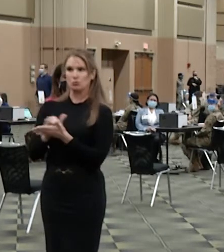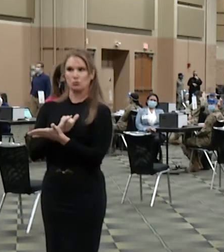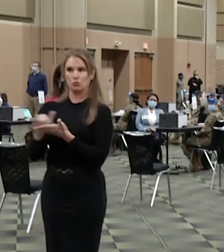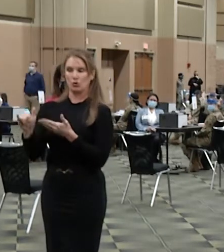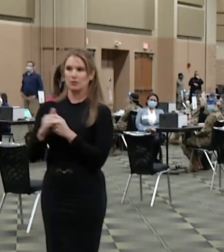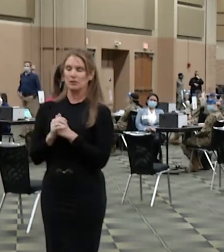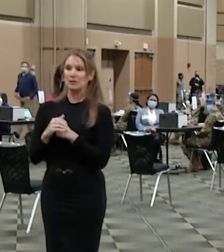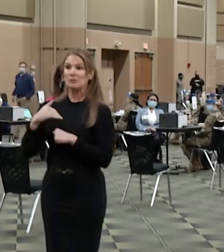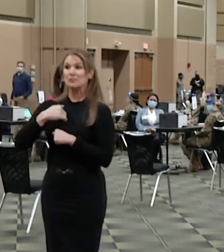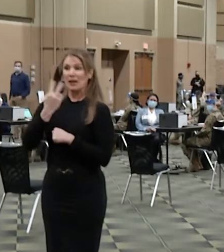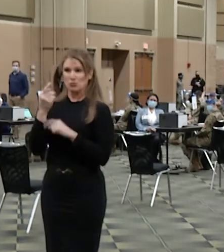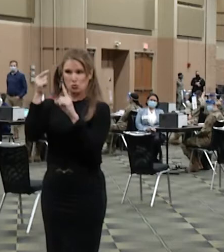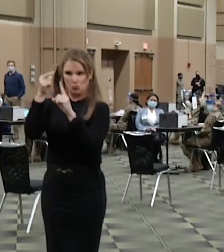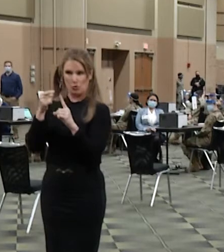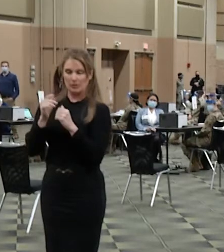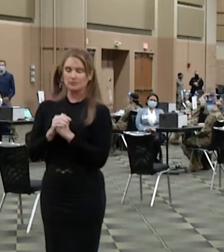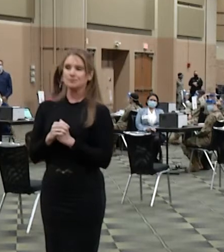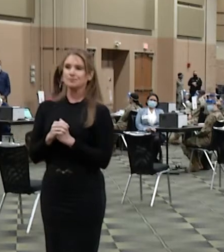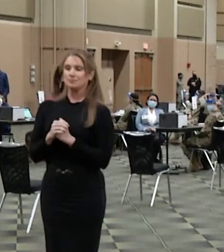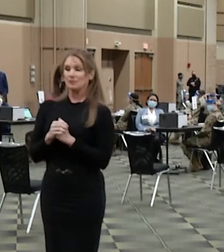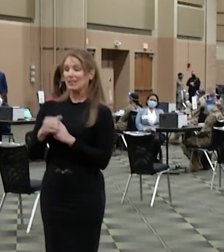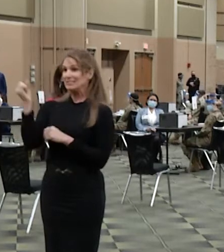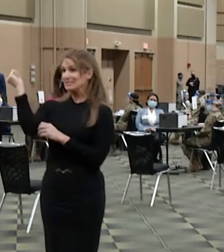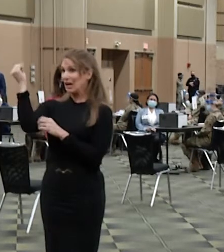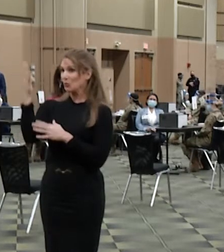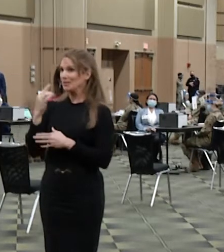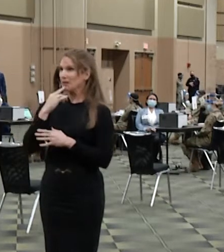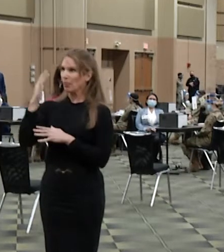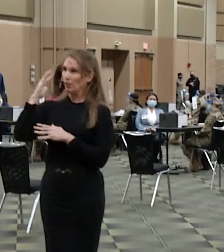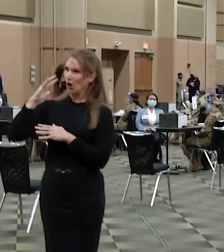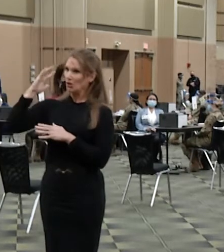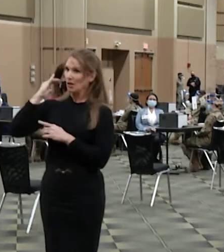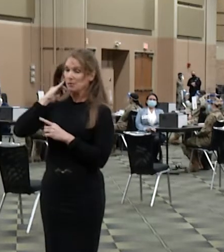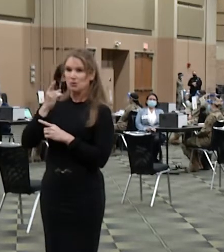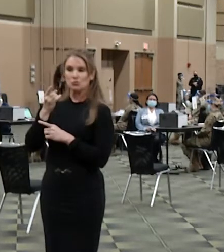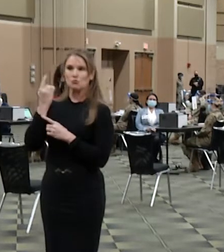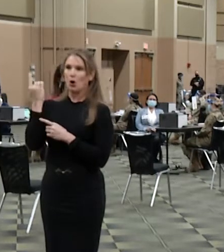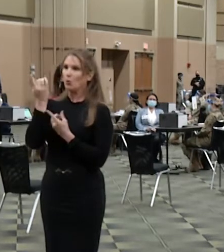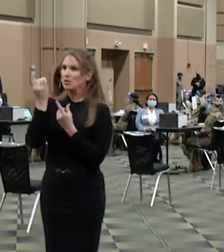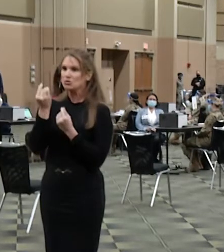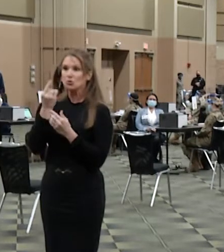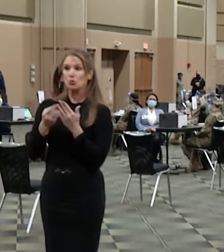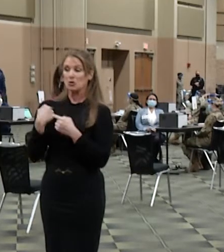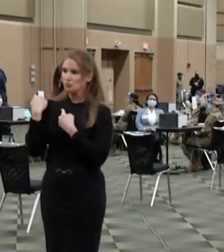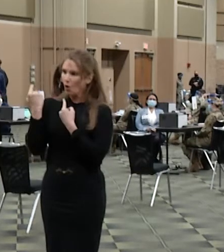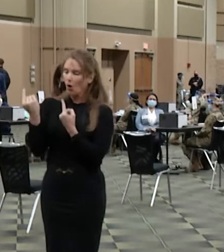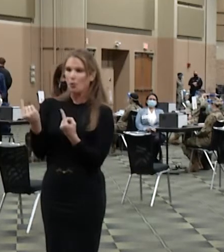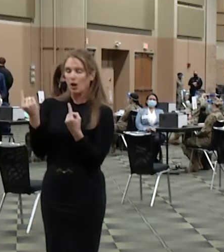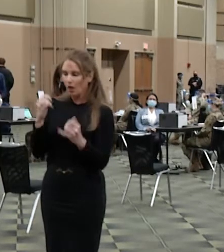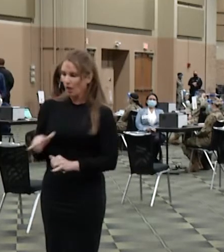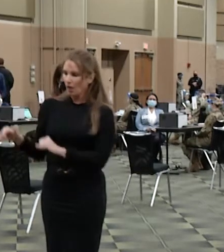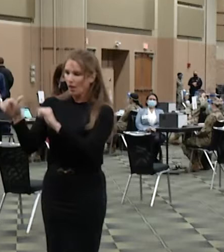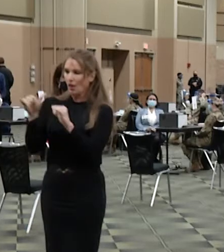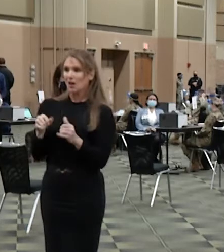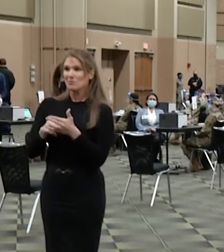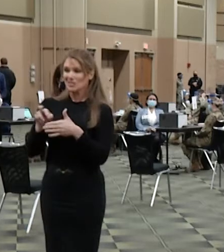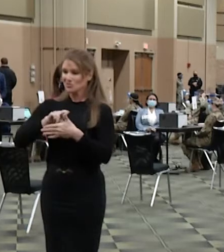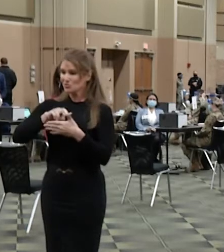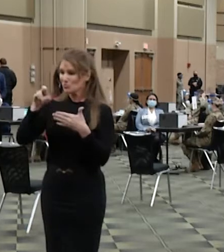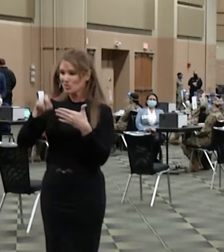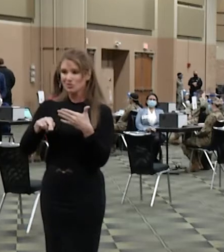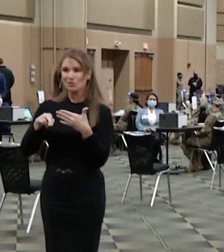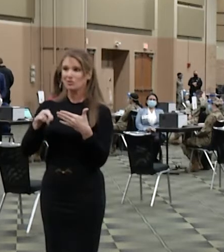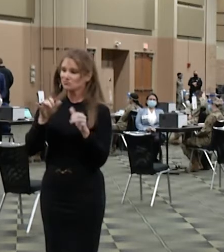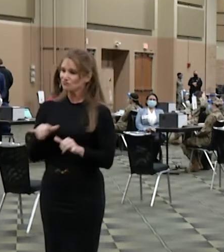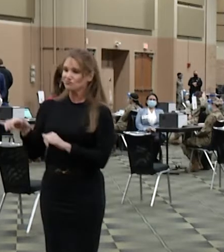points I want to make. Socrates said a long time ago, if you always do what you've always done, you're going to always get what